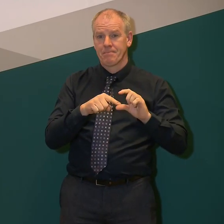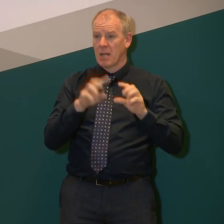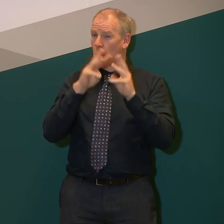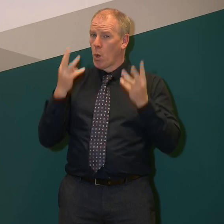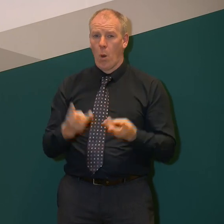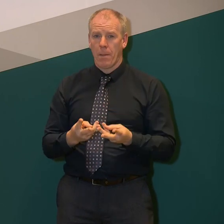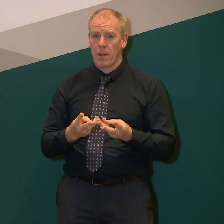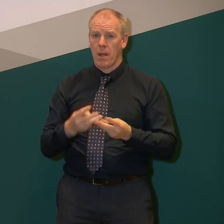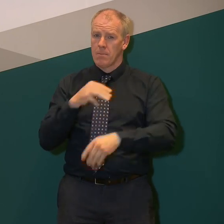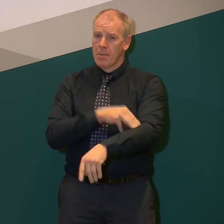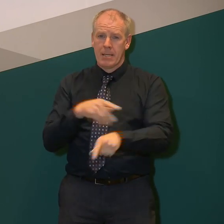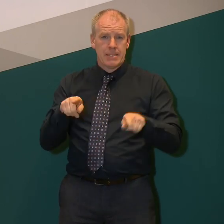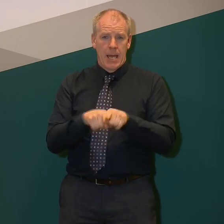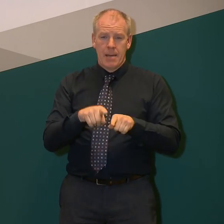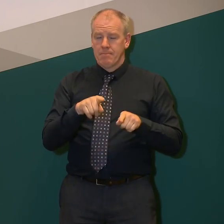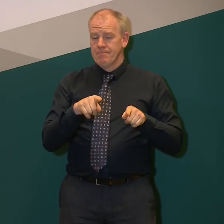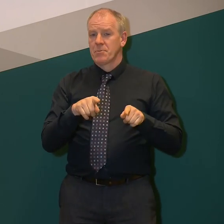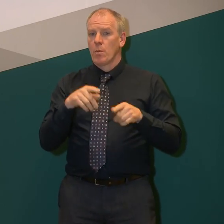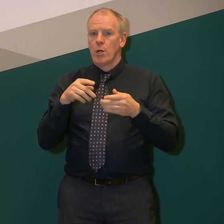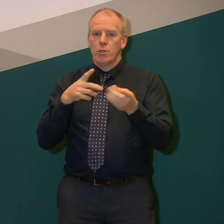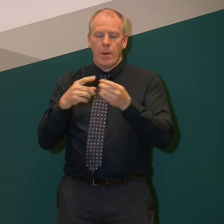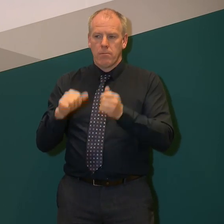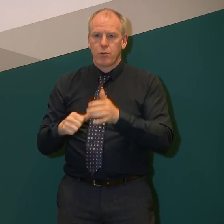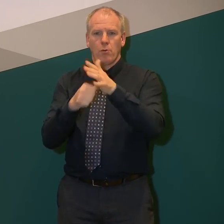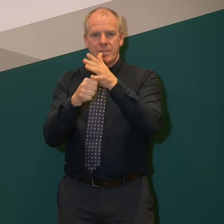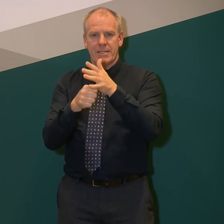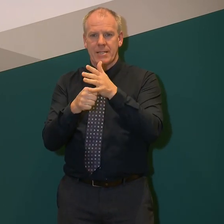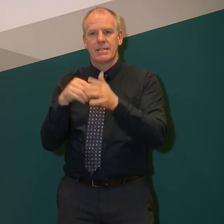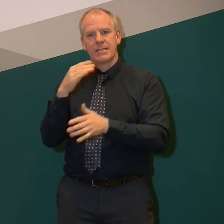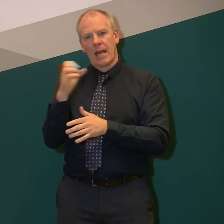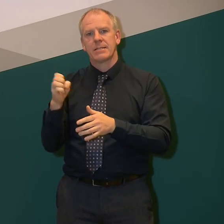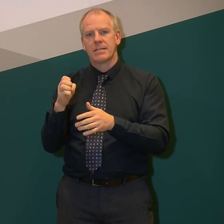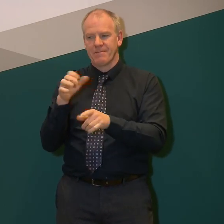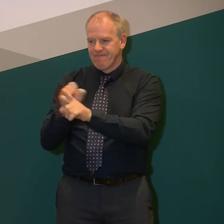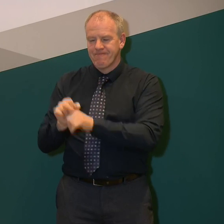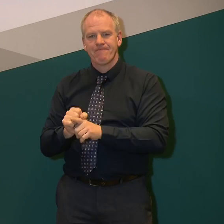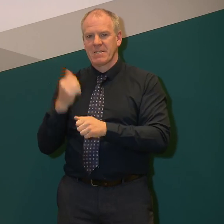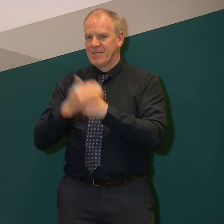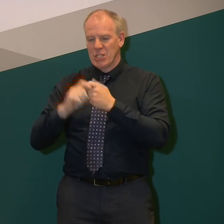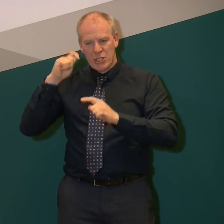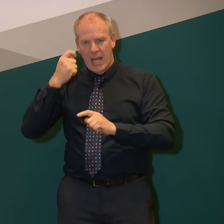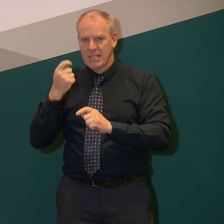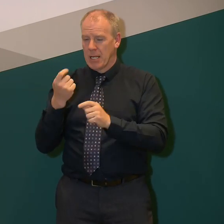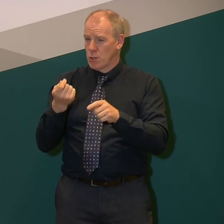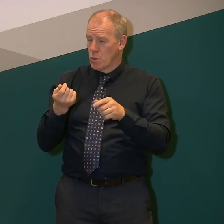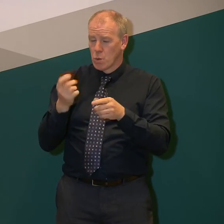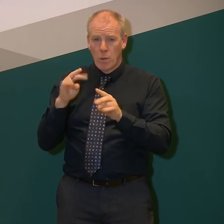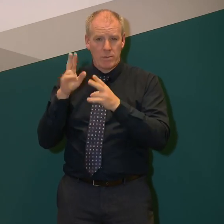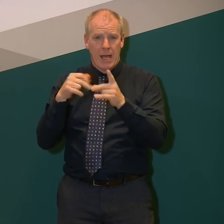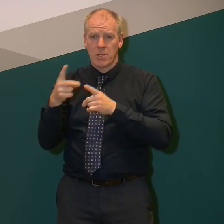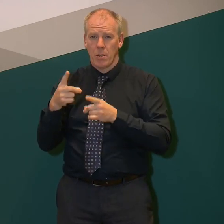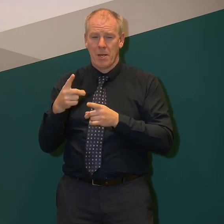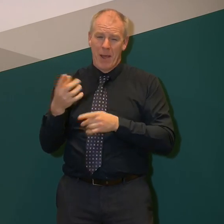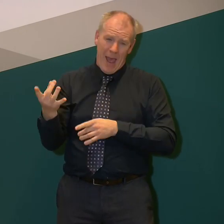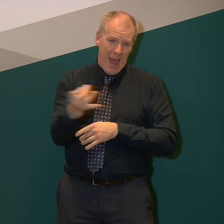We're intent on getting those priority cases done with the change case definition last week. I would ask people to be patient. It's